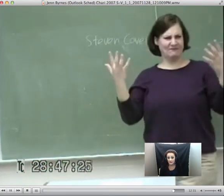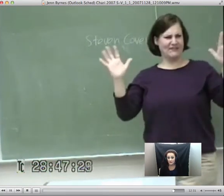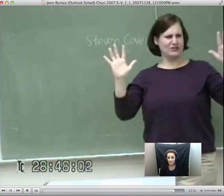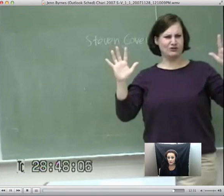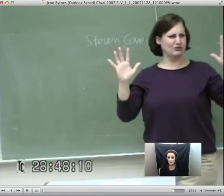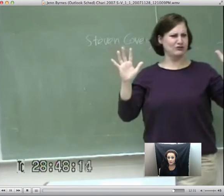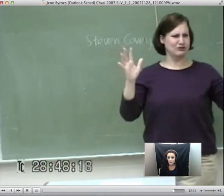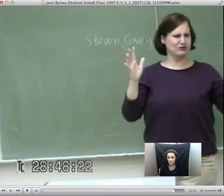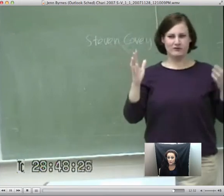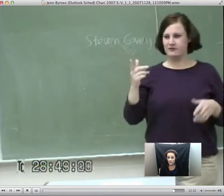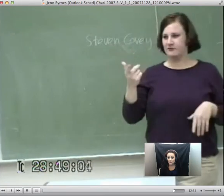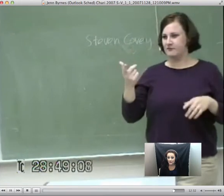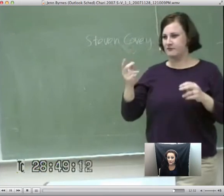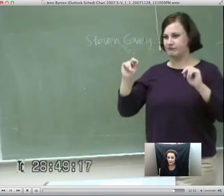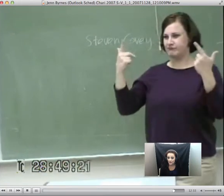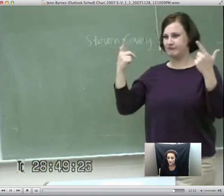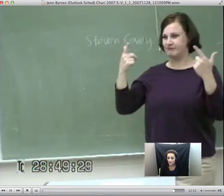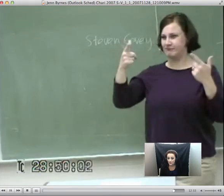if you don't have Outlook,